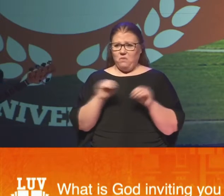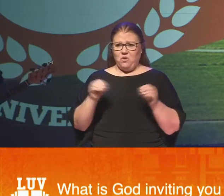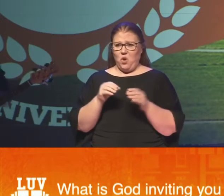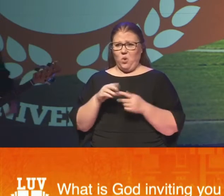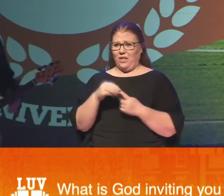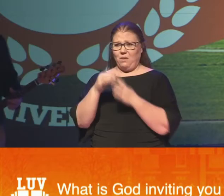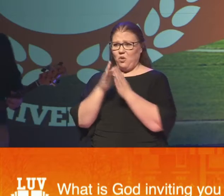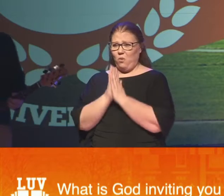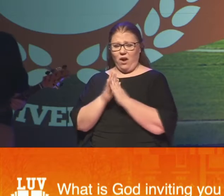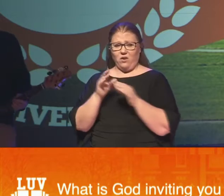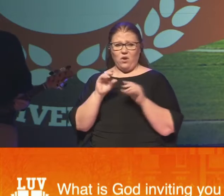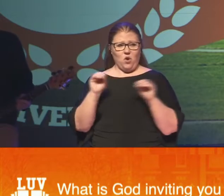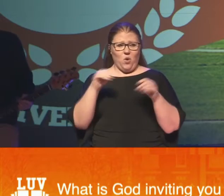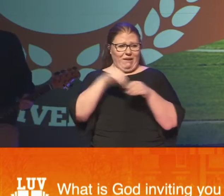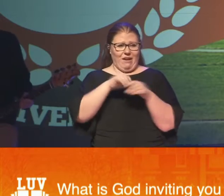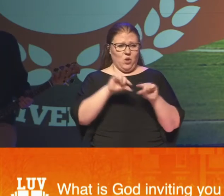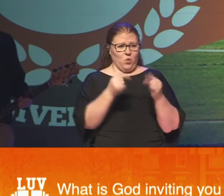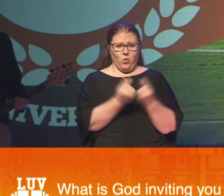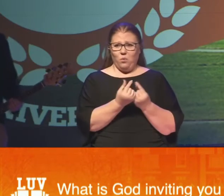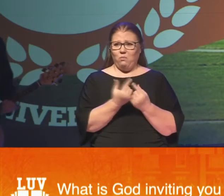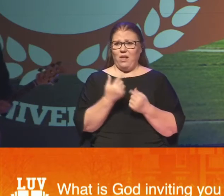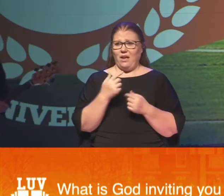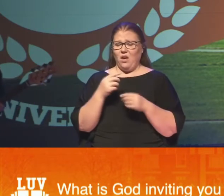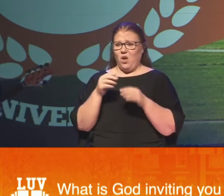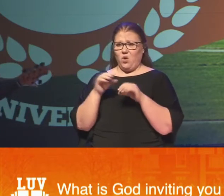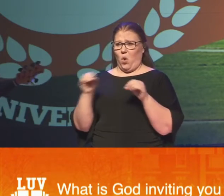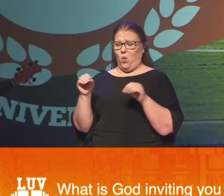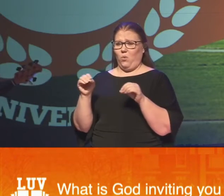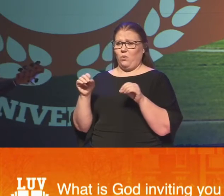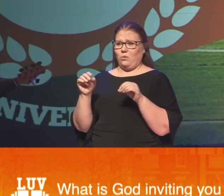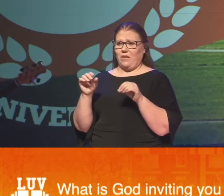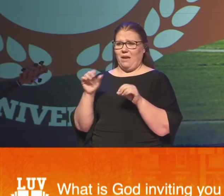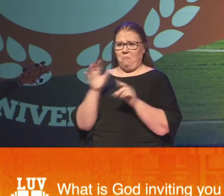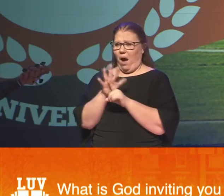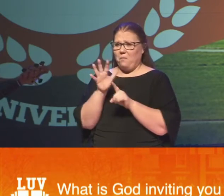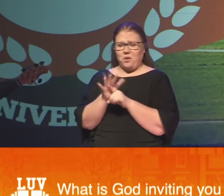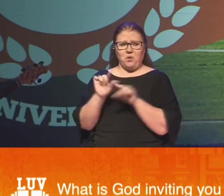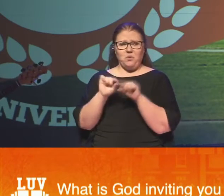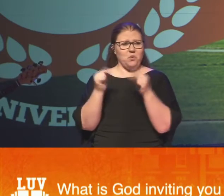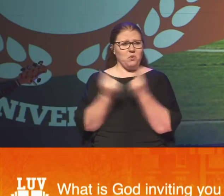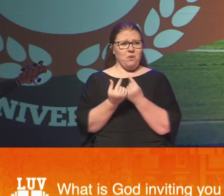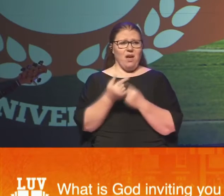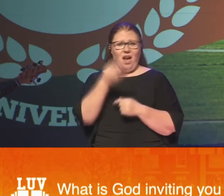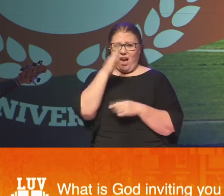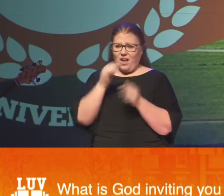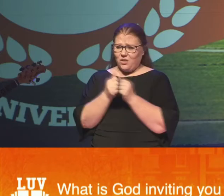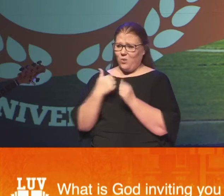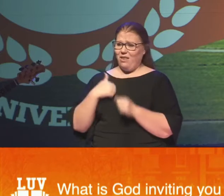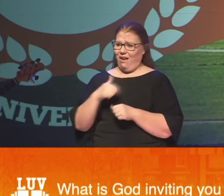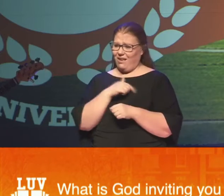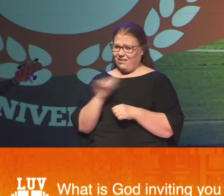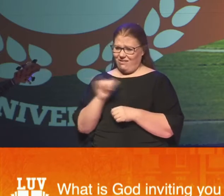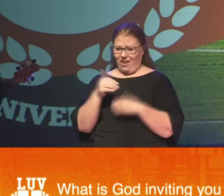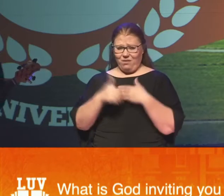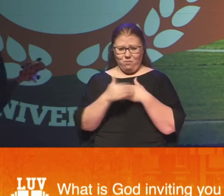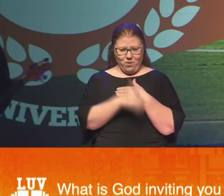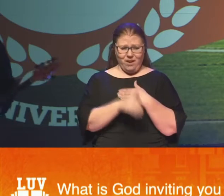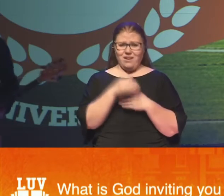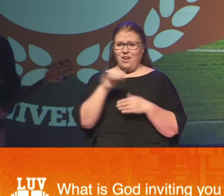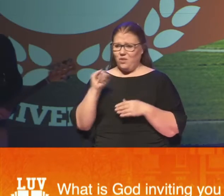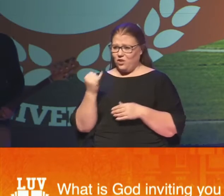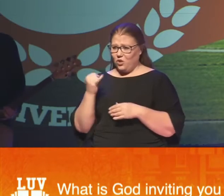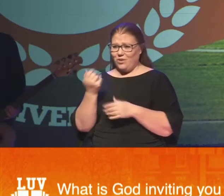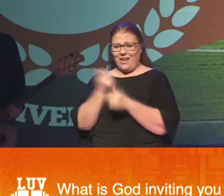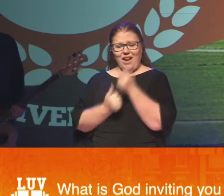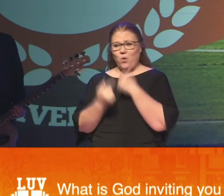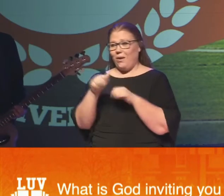pray. There's no in-group. There's no class to take. That this reminds us that God is as present as just bread and juice and can nourish us. And anybody